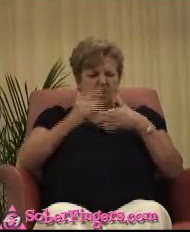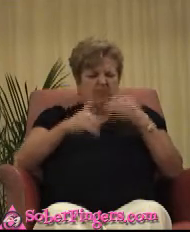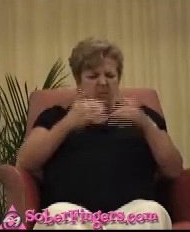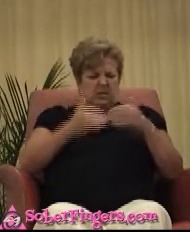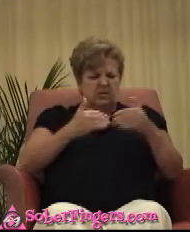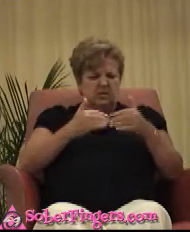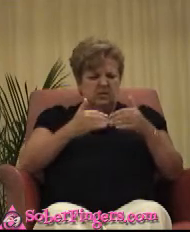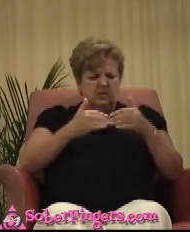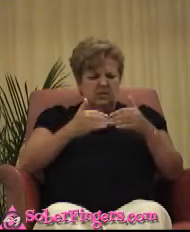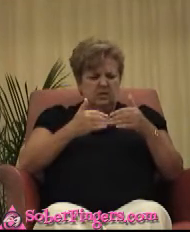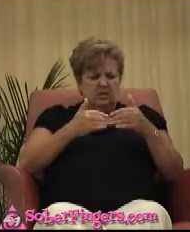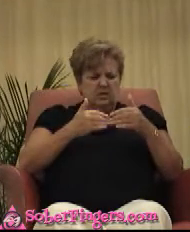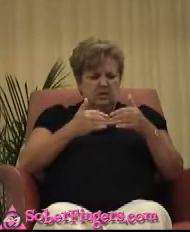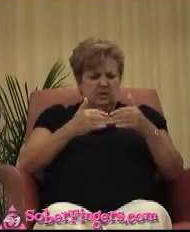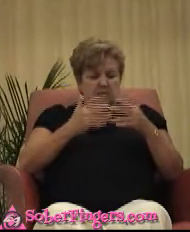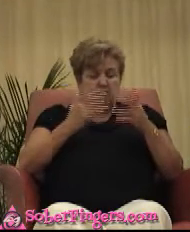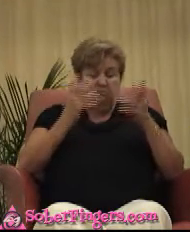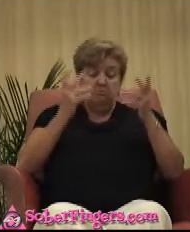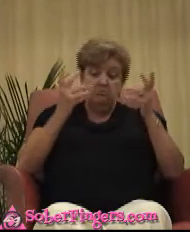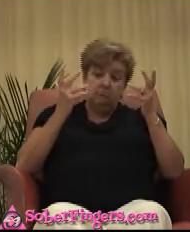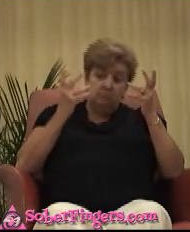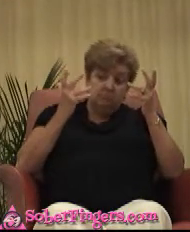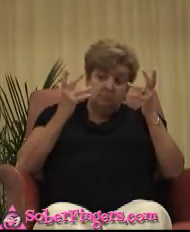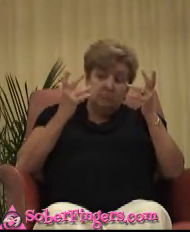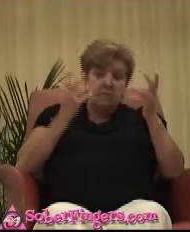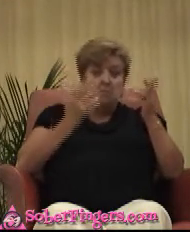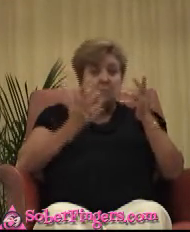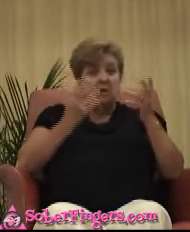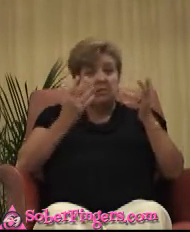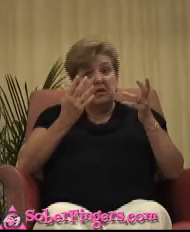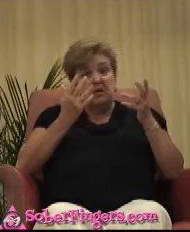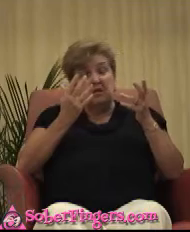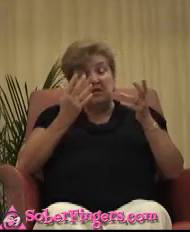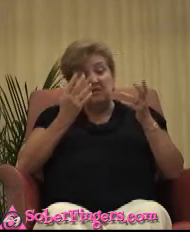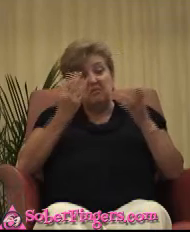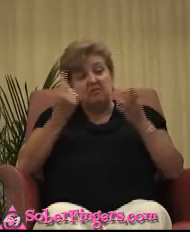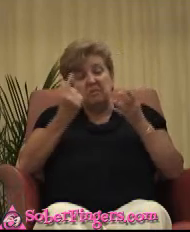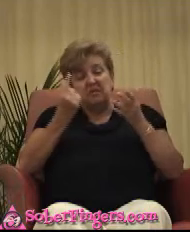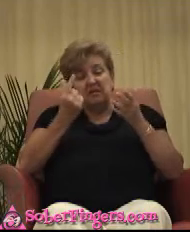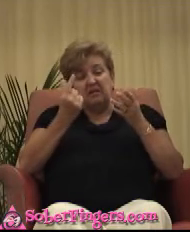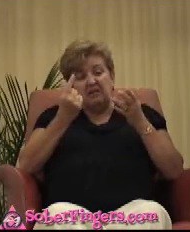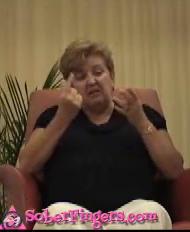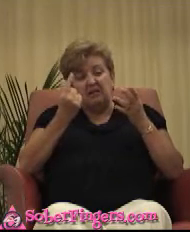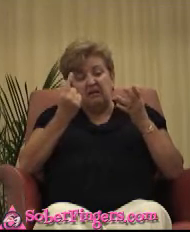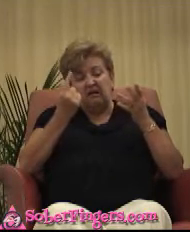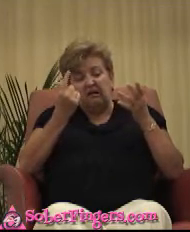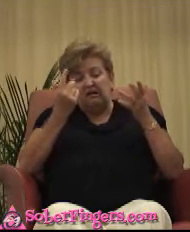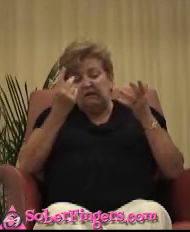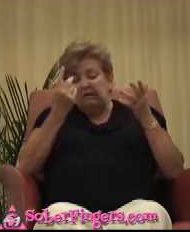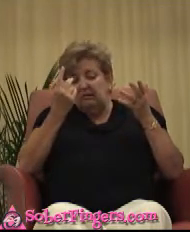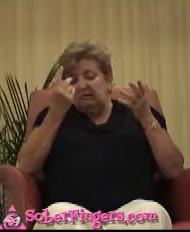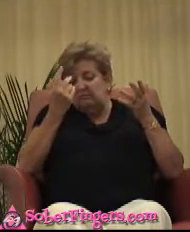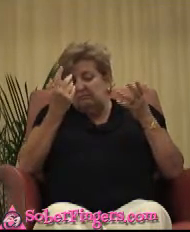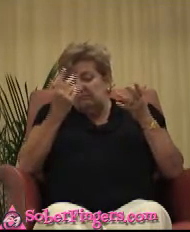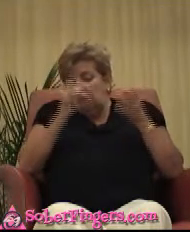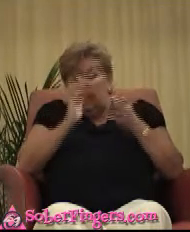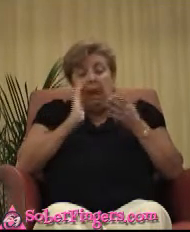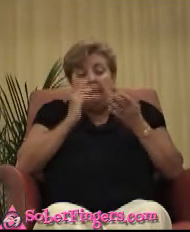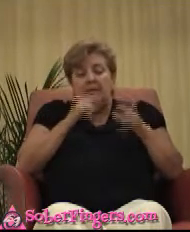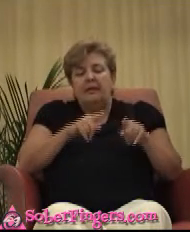there's something to this. And then they hit that part that says, no matter how far down the scale we've gone, we'll see our experience can benefit others.